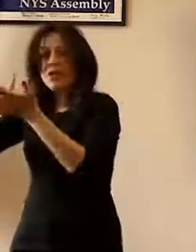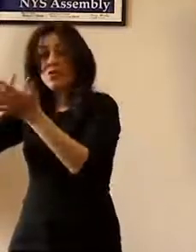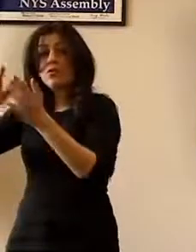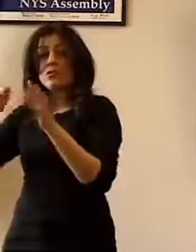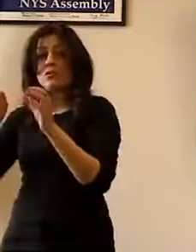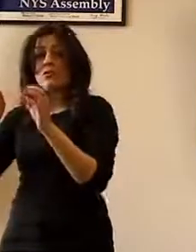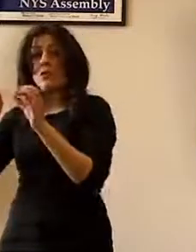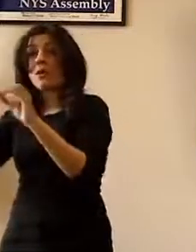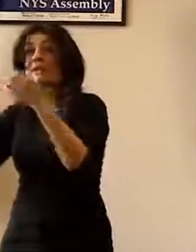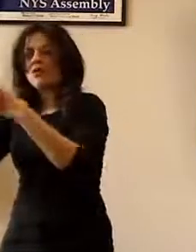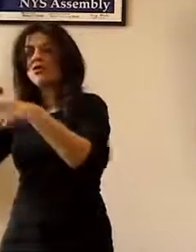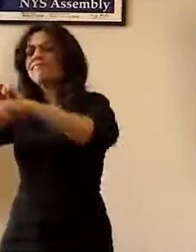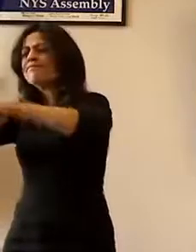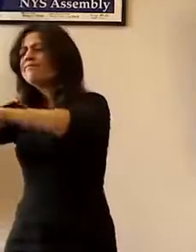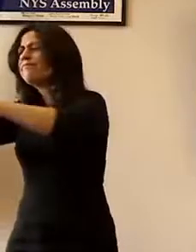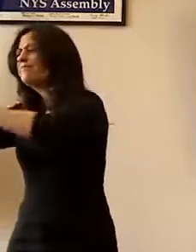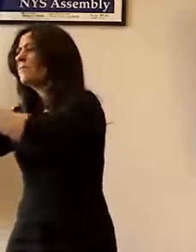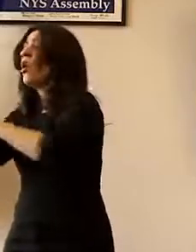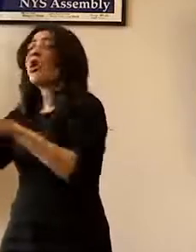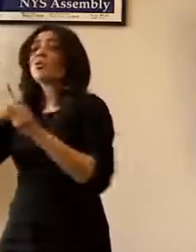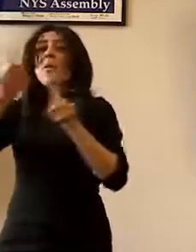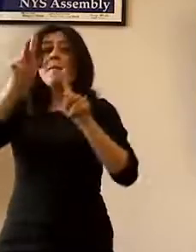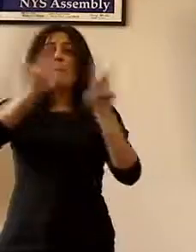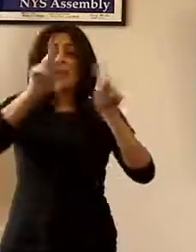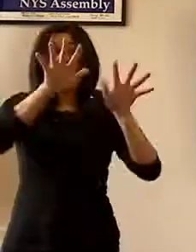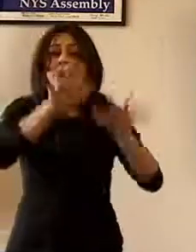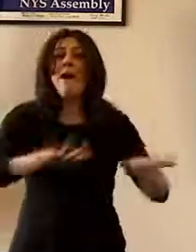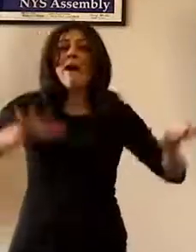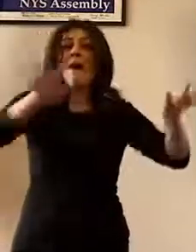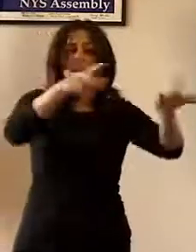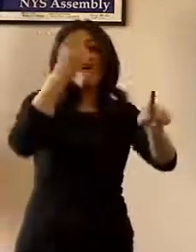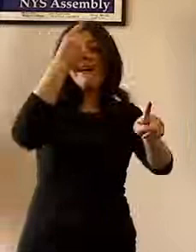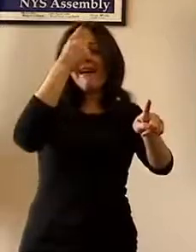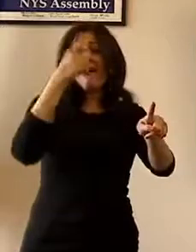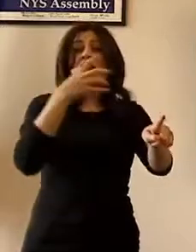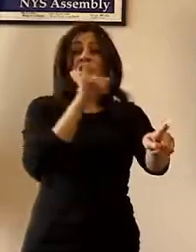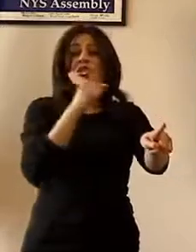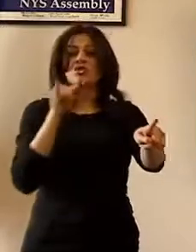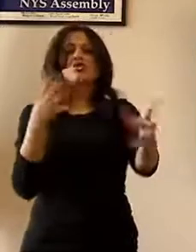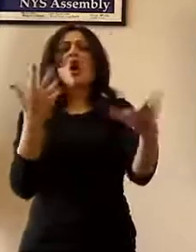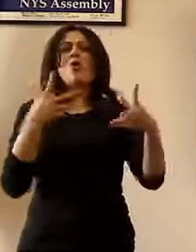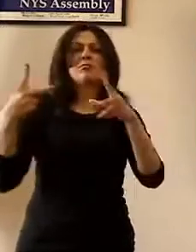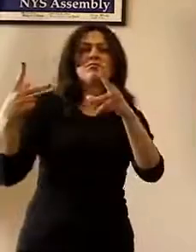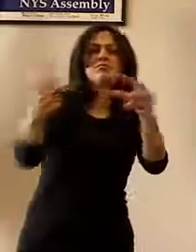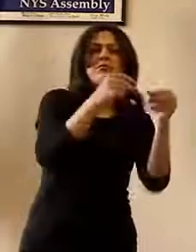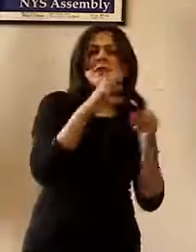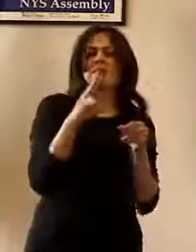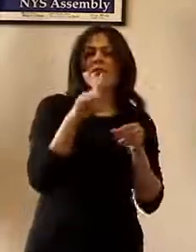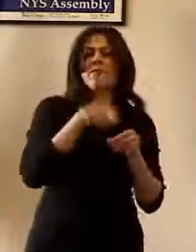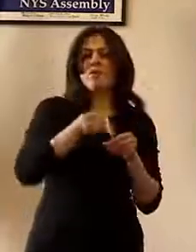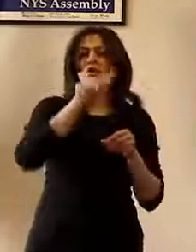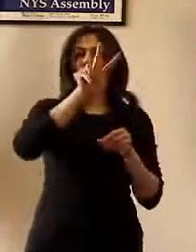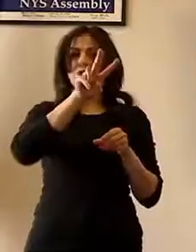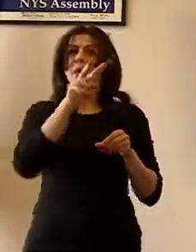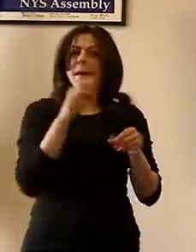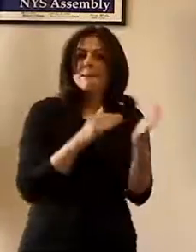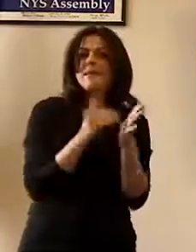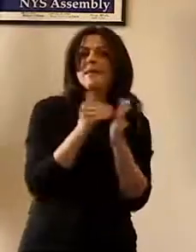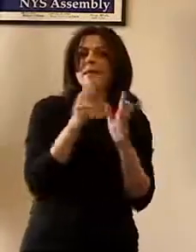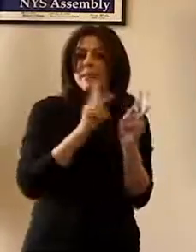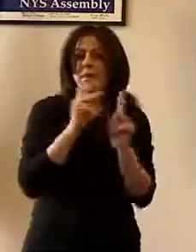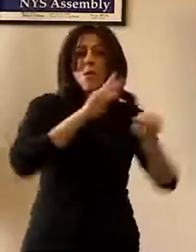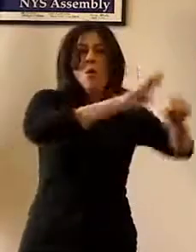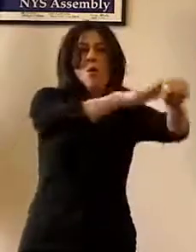the 7.2 million individuals who've been vaccinated with Janssen, that indeed this complication does